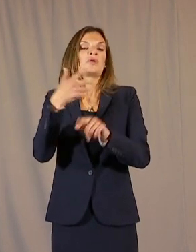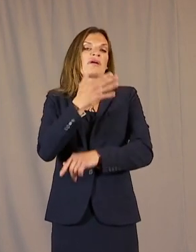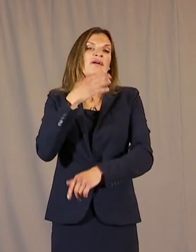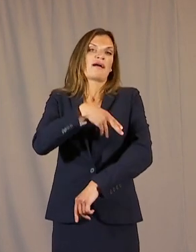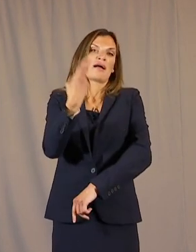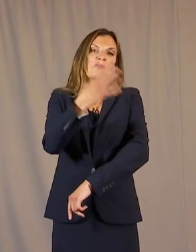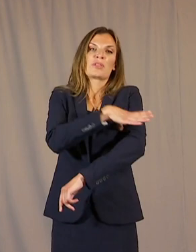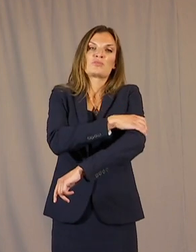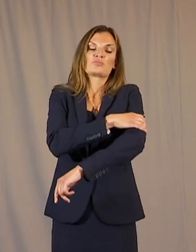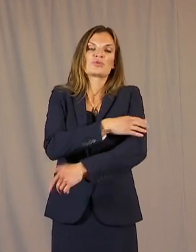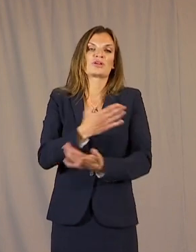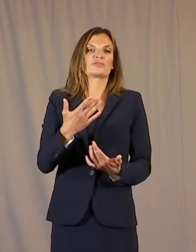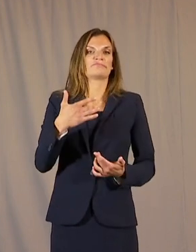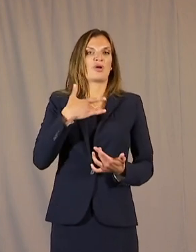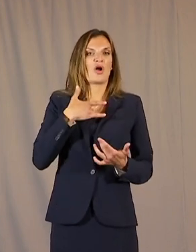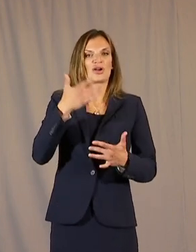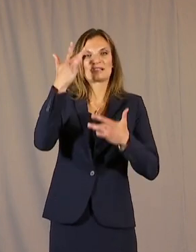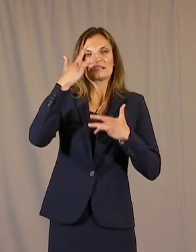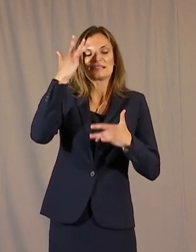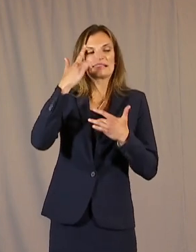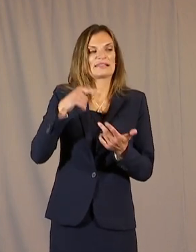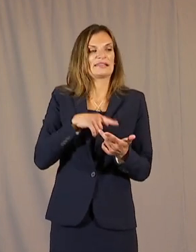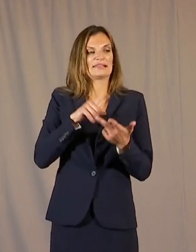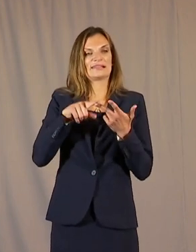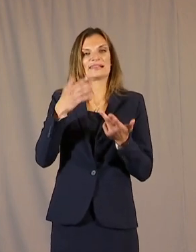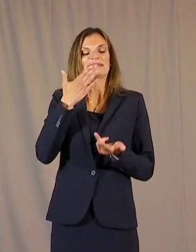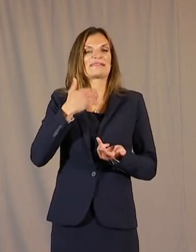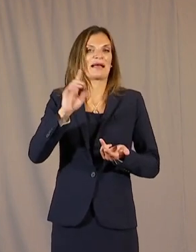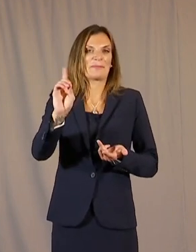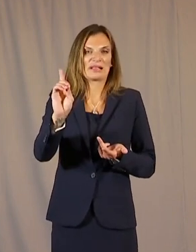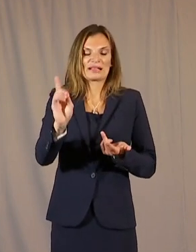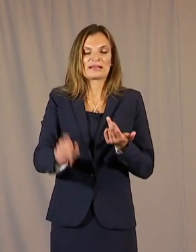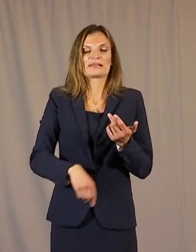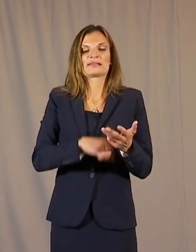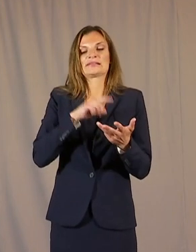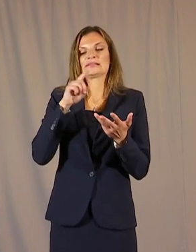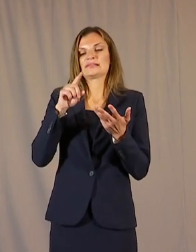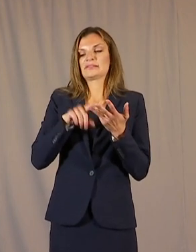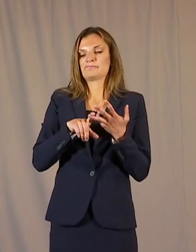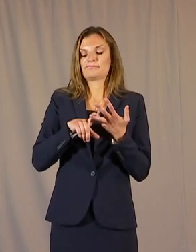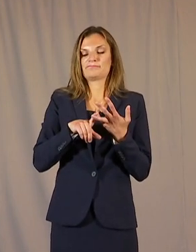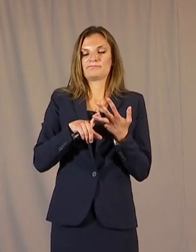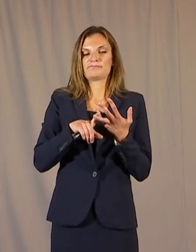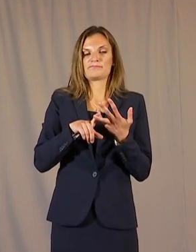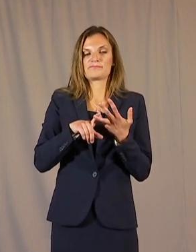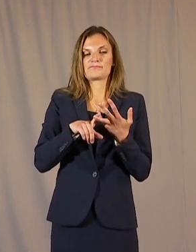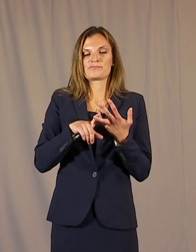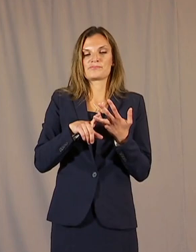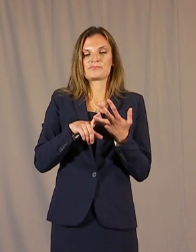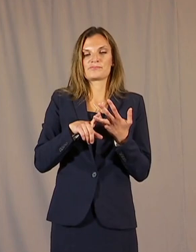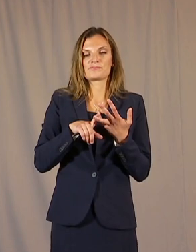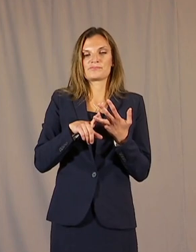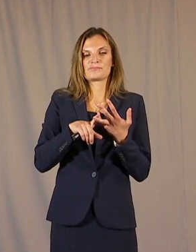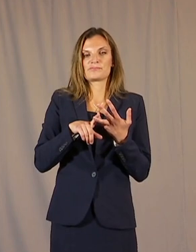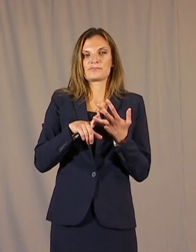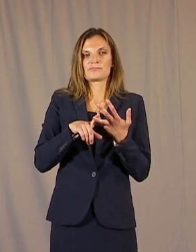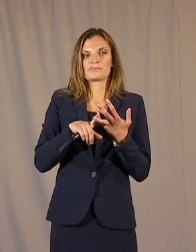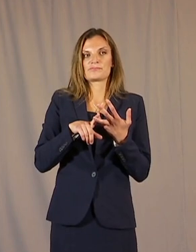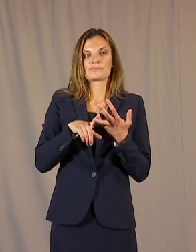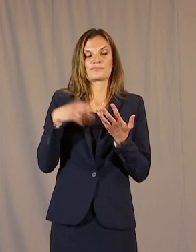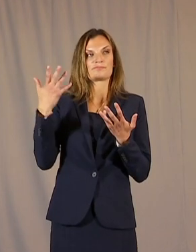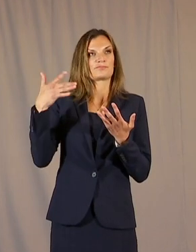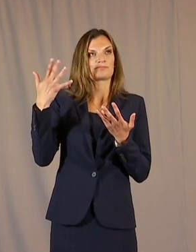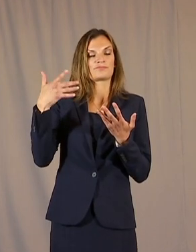rates of heart disease, higher rates of diabetes, mm-hmm. higher rates of give me